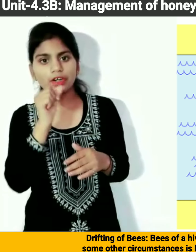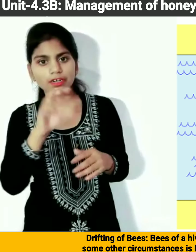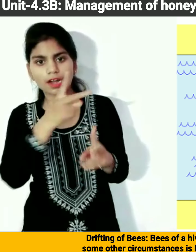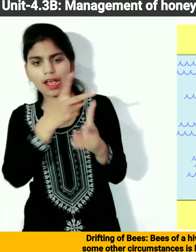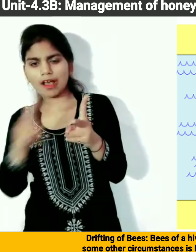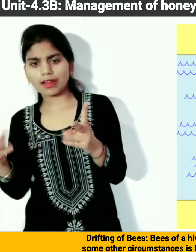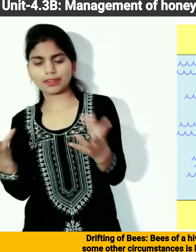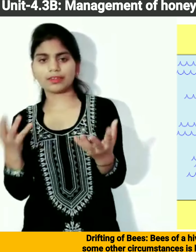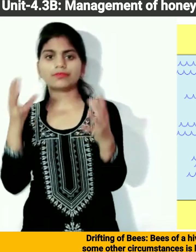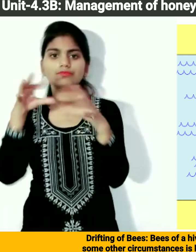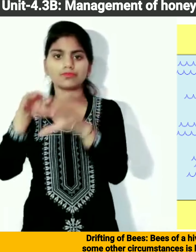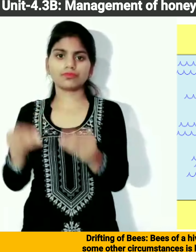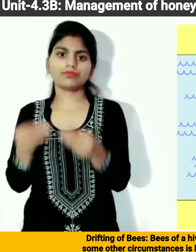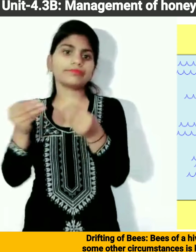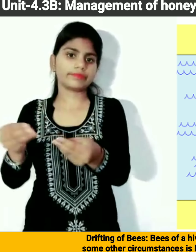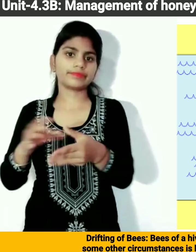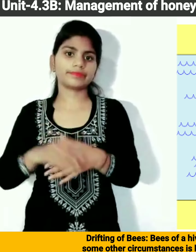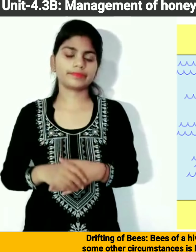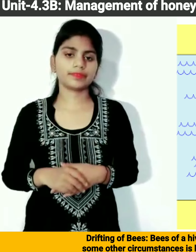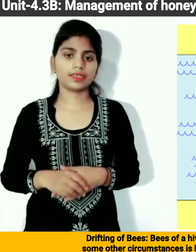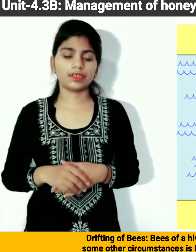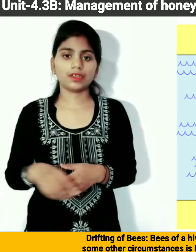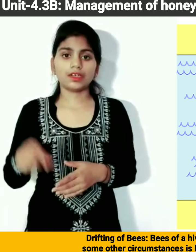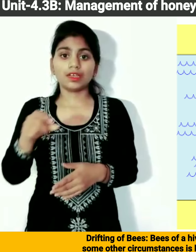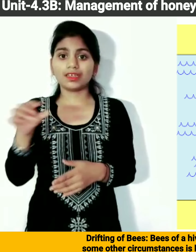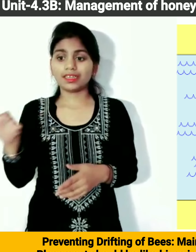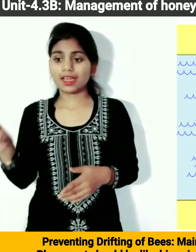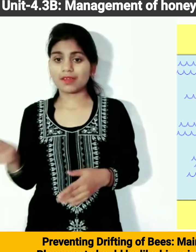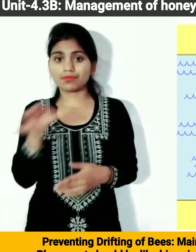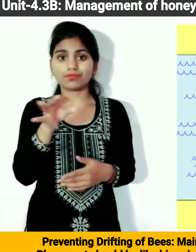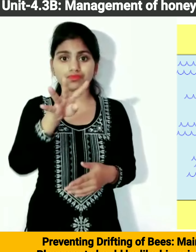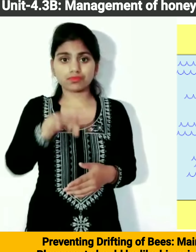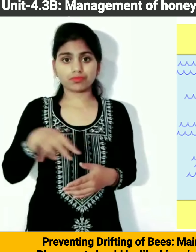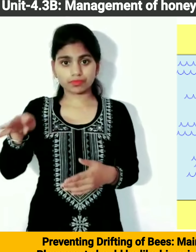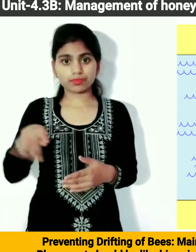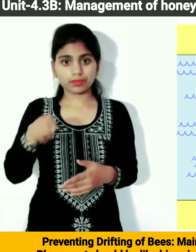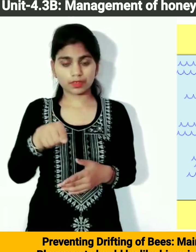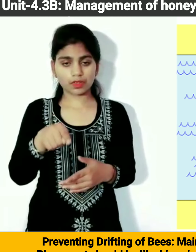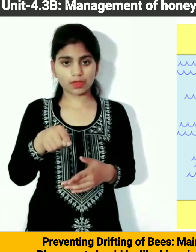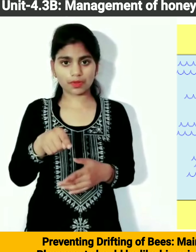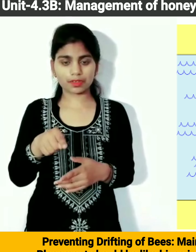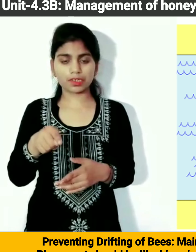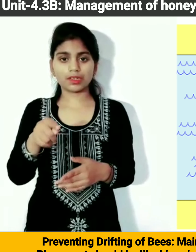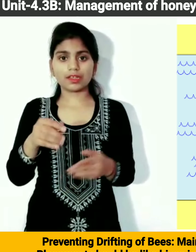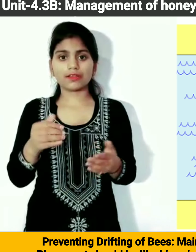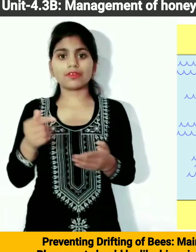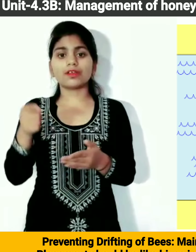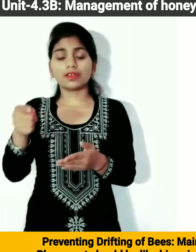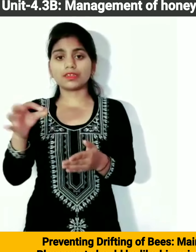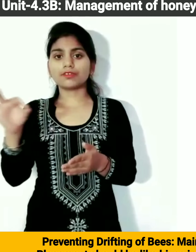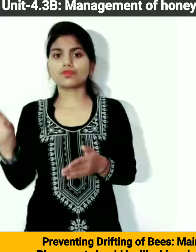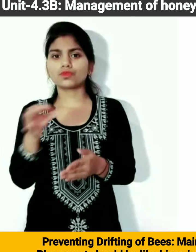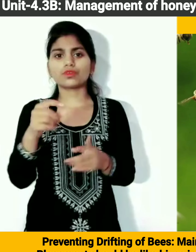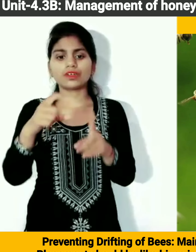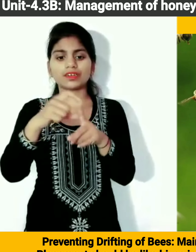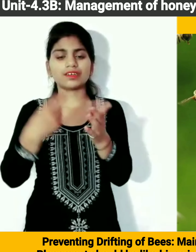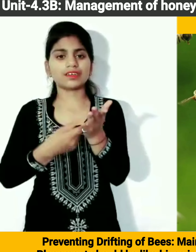Greater skill in hiving the packages would prevent this drifting.